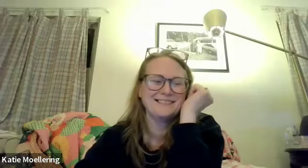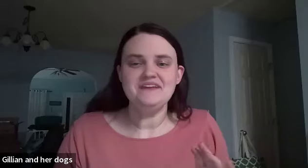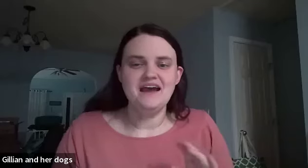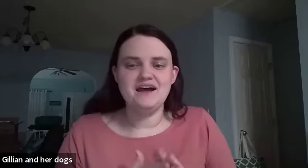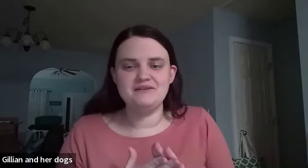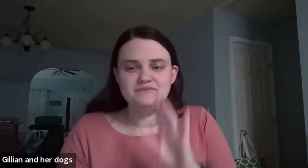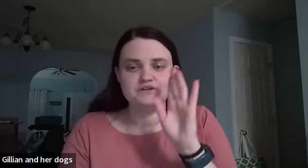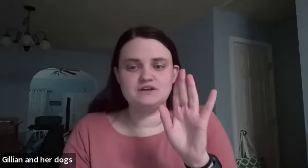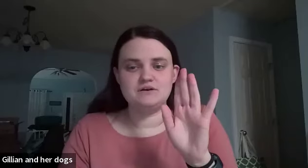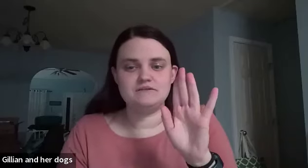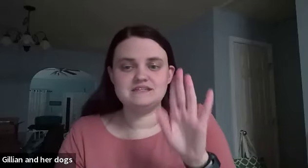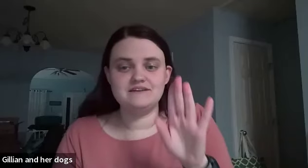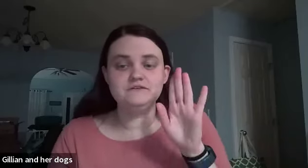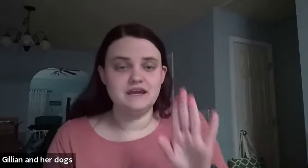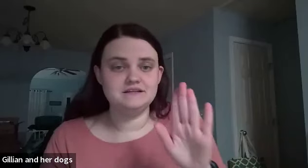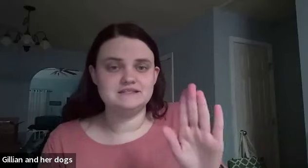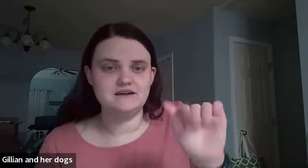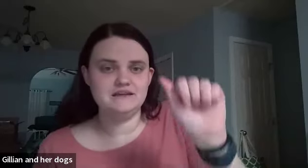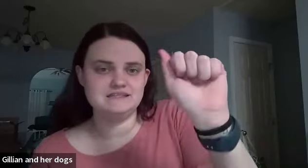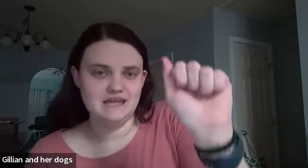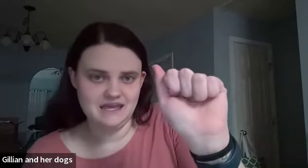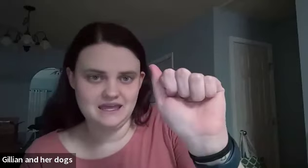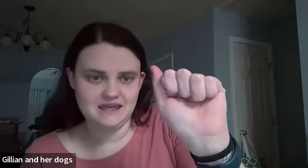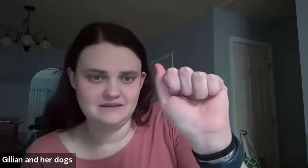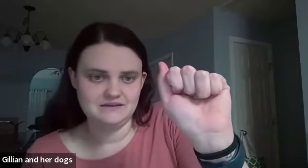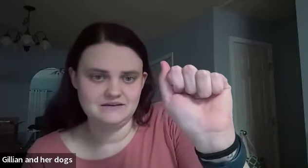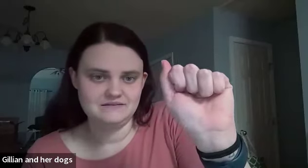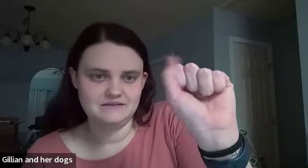did. So the sign for ASL is ASL.